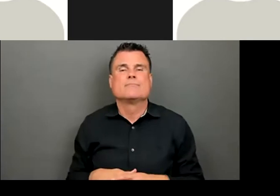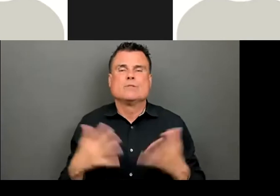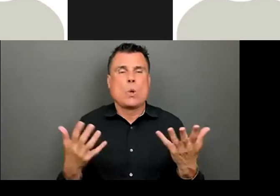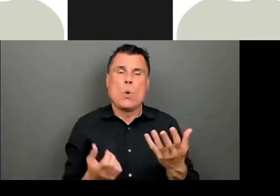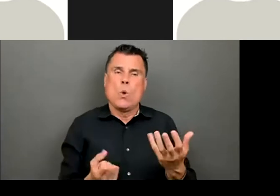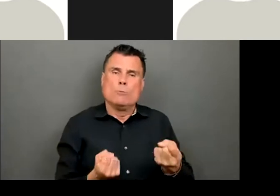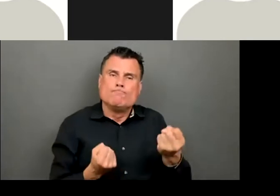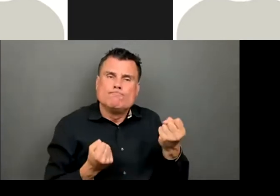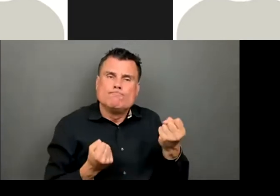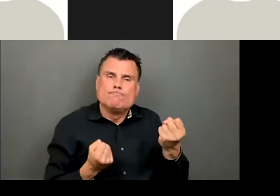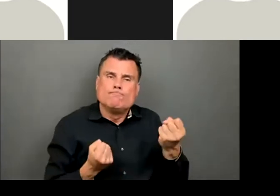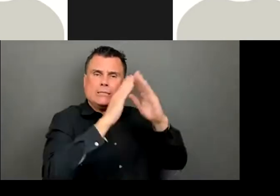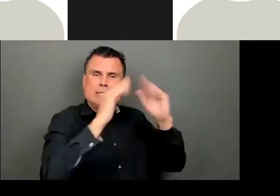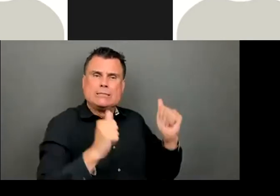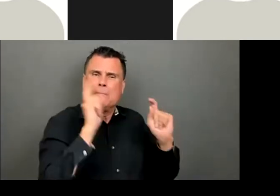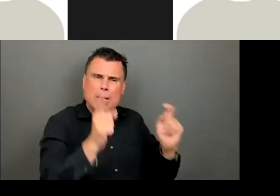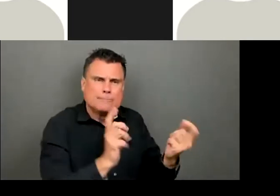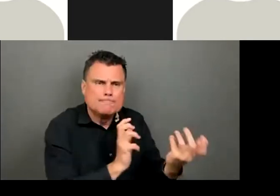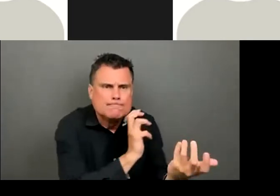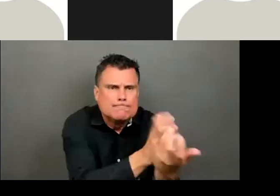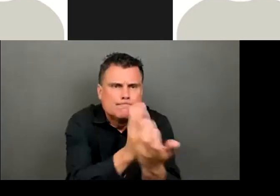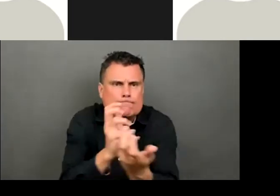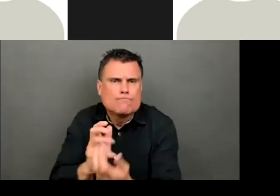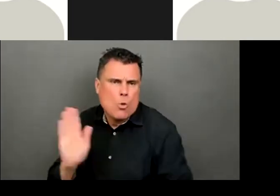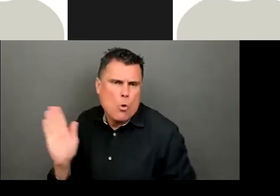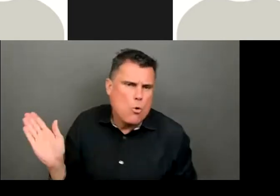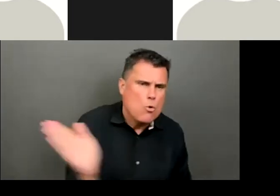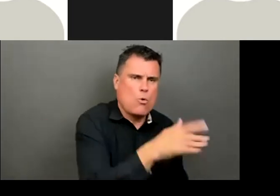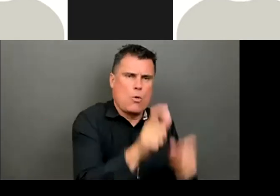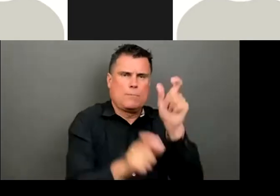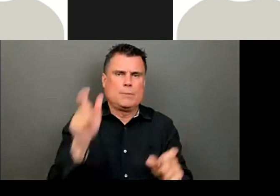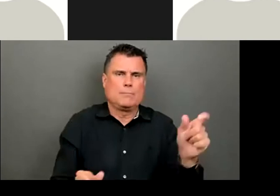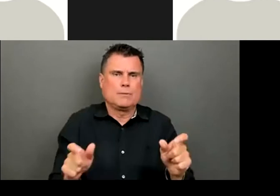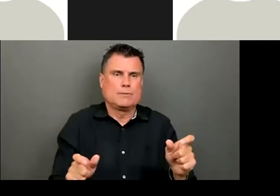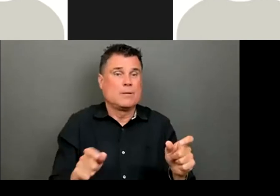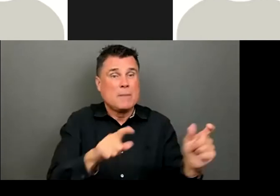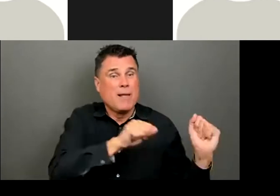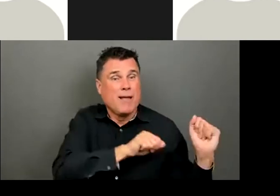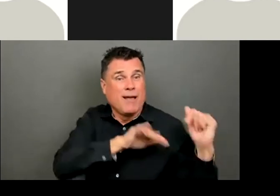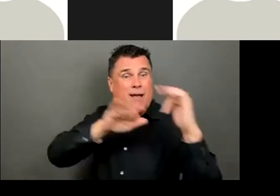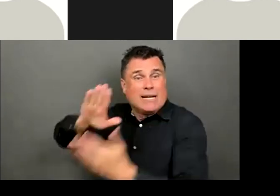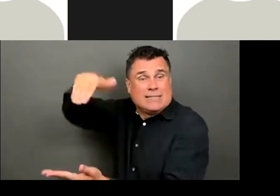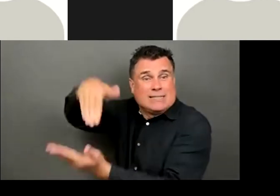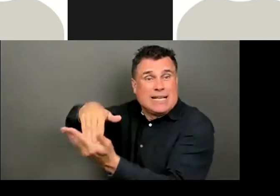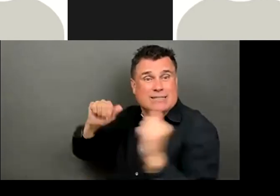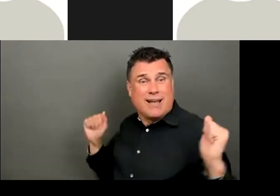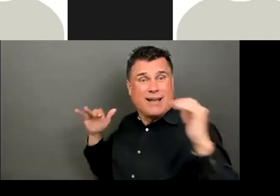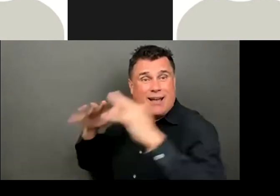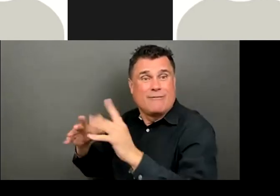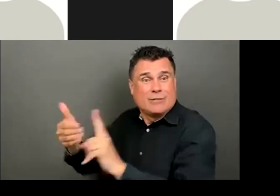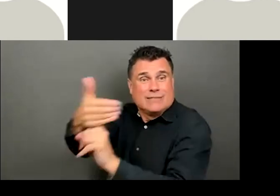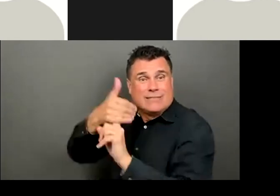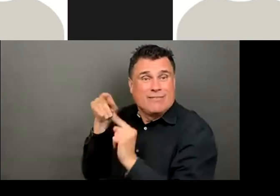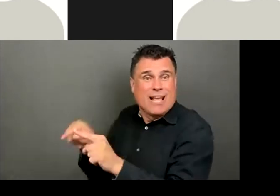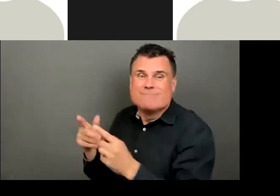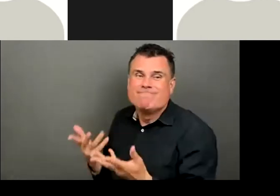persons with disability who are not evacuation centers, miss out on the support systems that's post-disaster that is provided to those